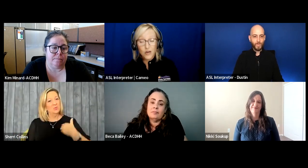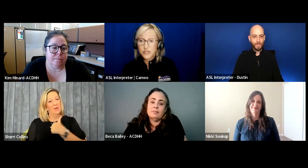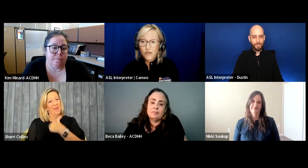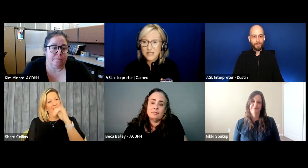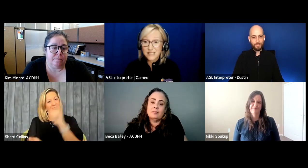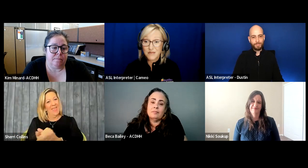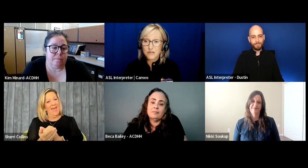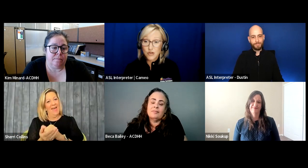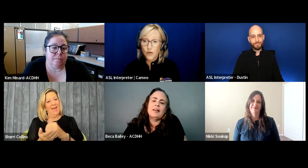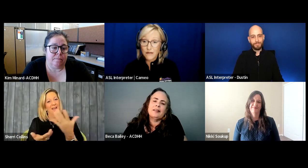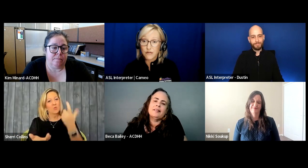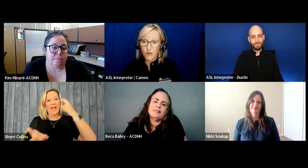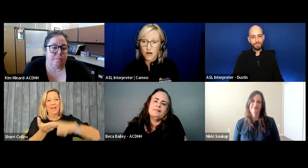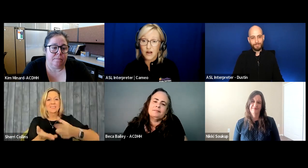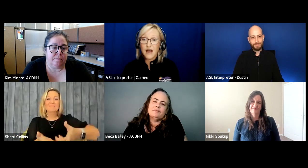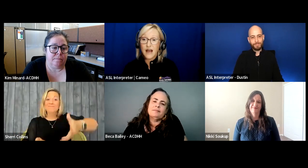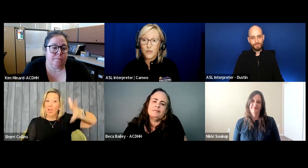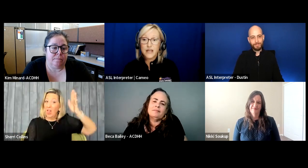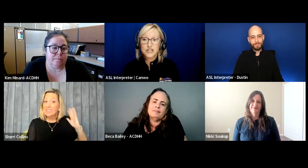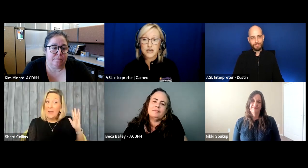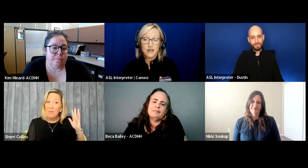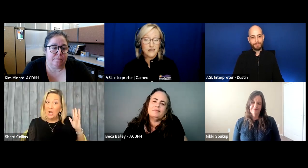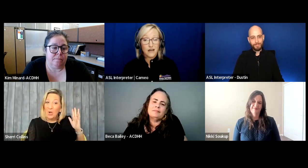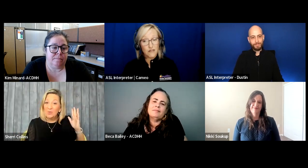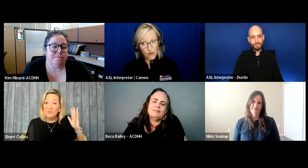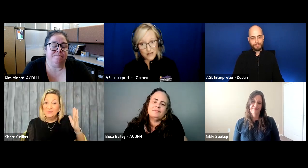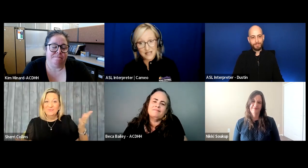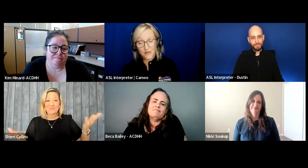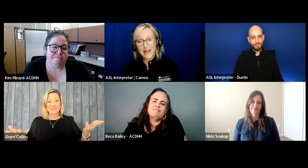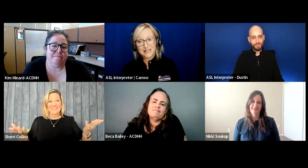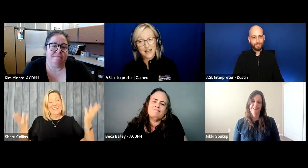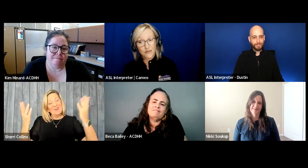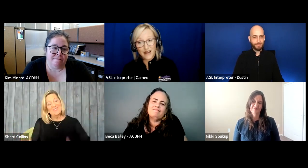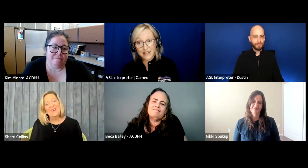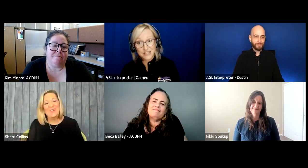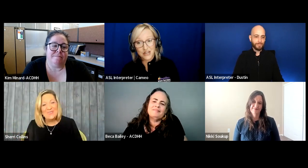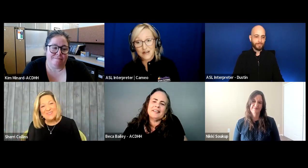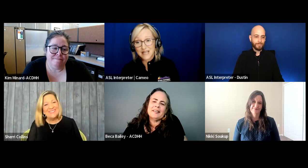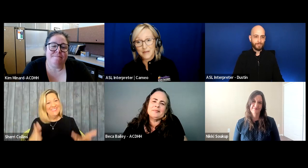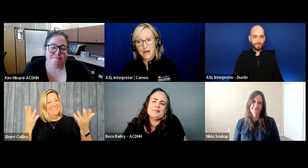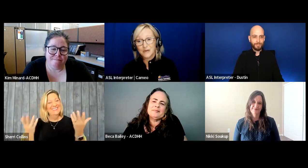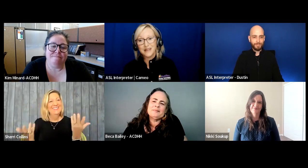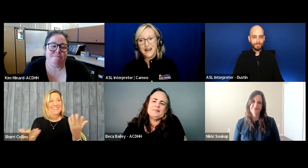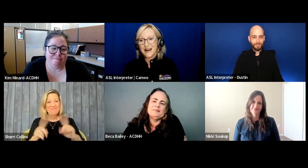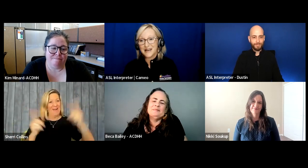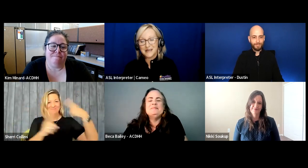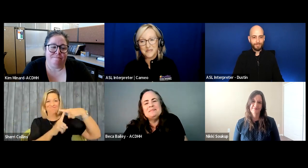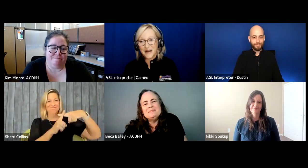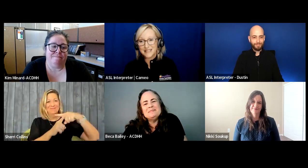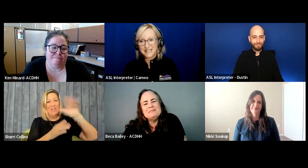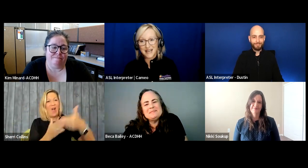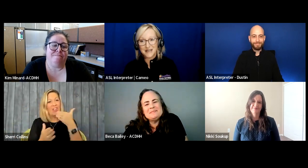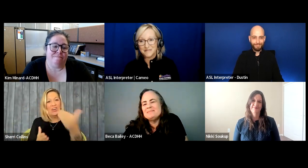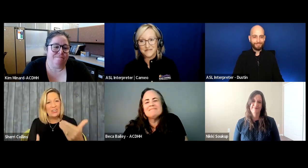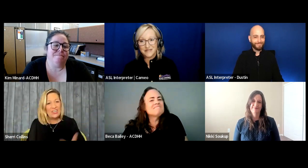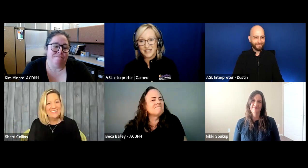snowball, which of course is something I'm so grateful for. I wish, of course, that we had this kind of recognition a long time ago.